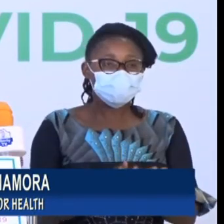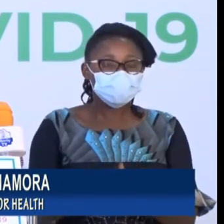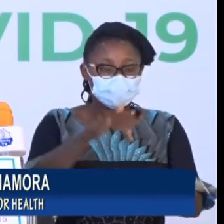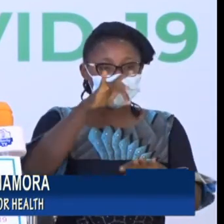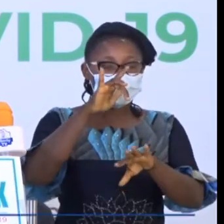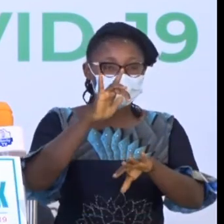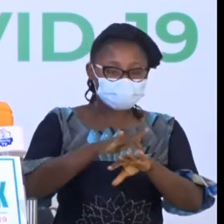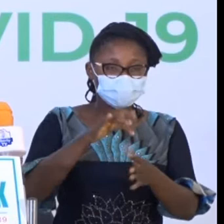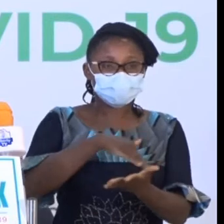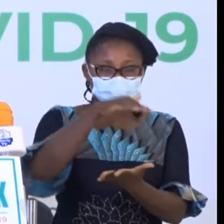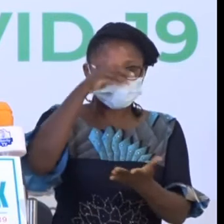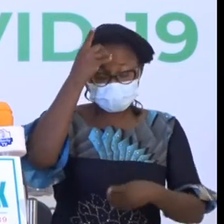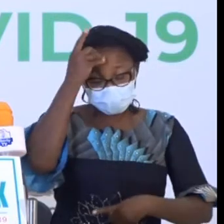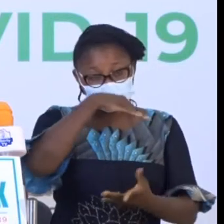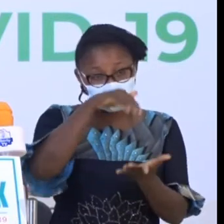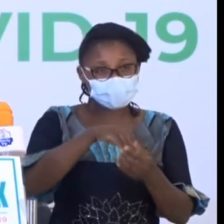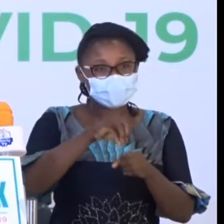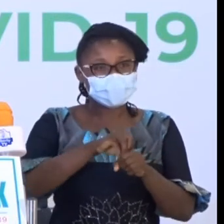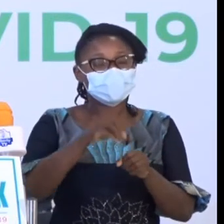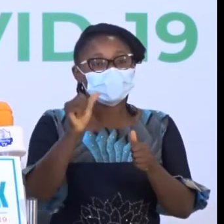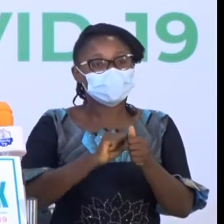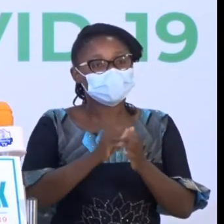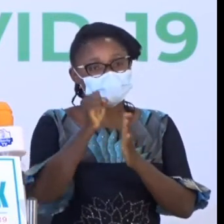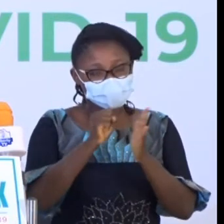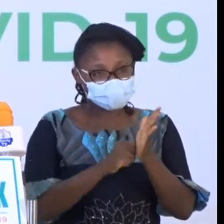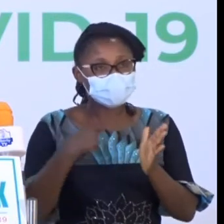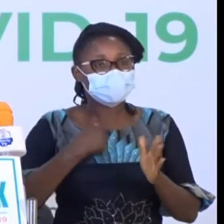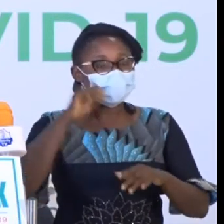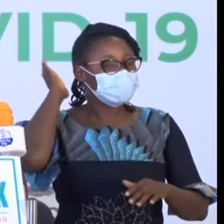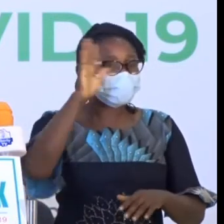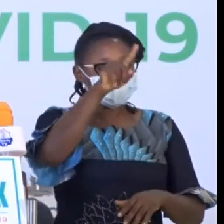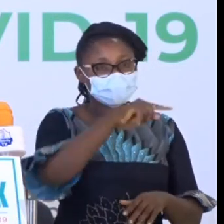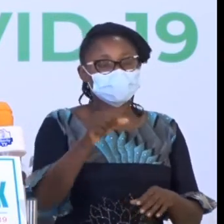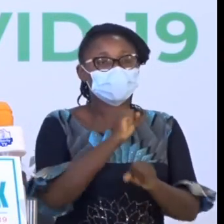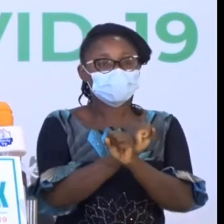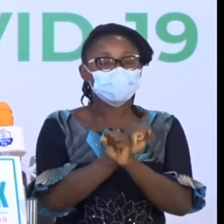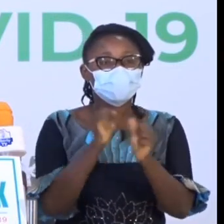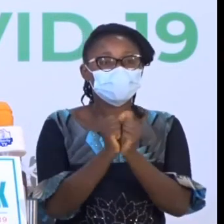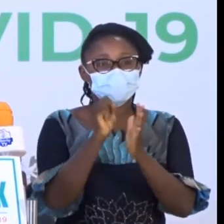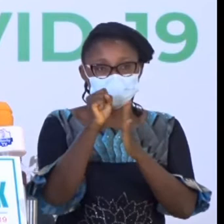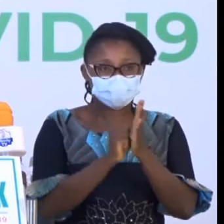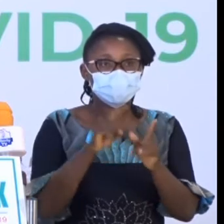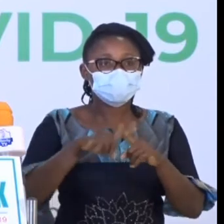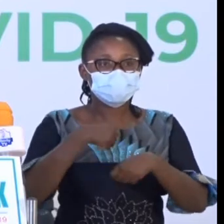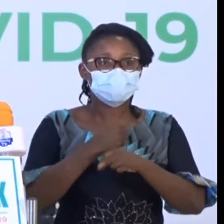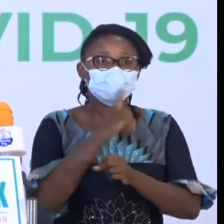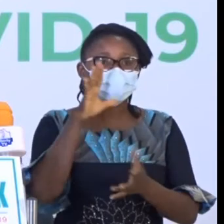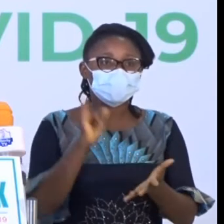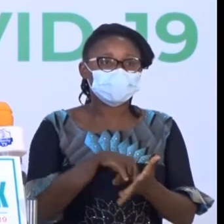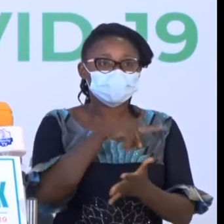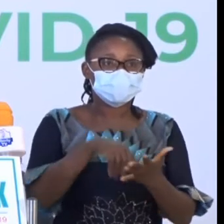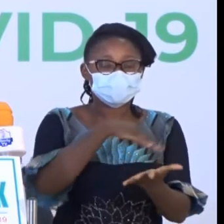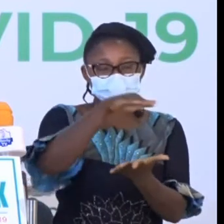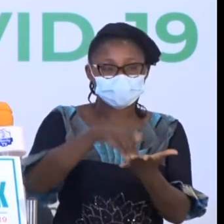in every state. We shall therefore work with the states to establish purpose-built treatment centers that